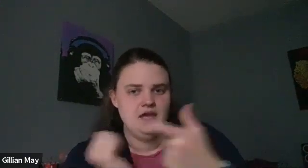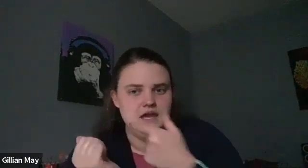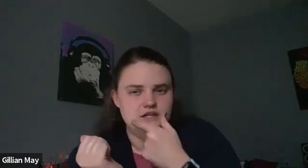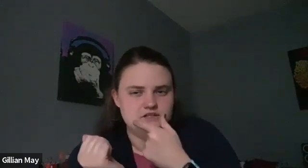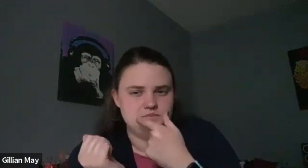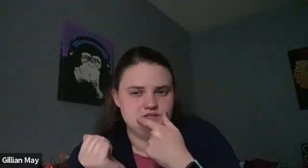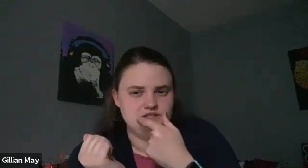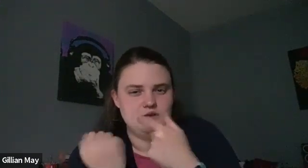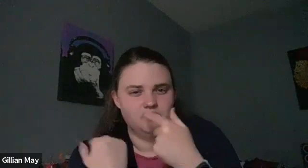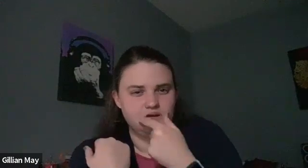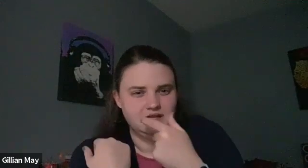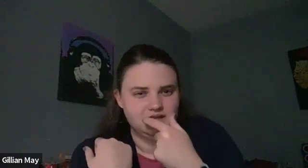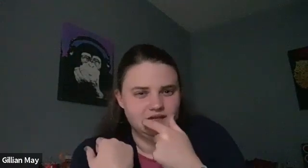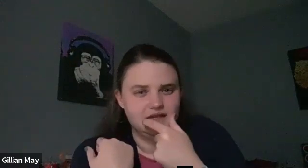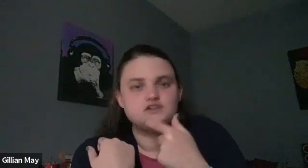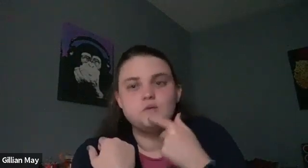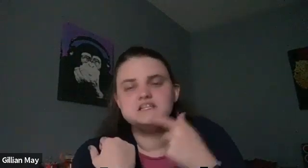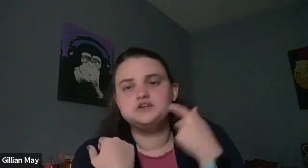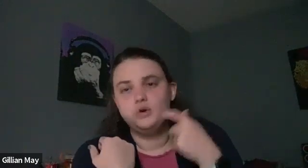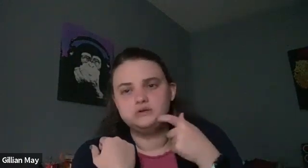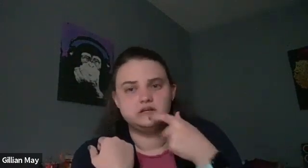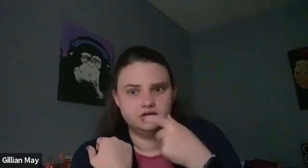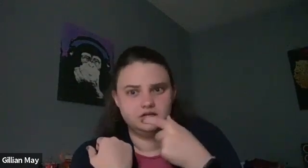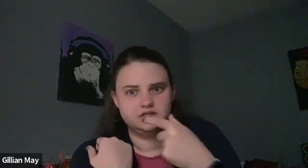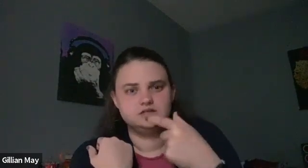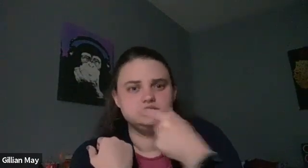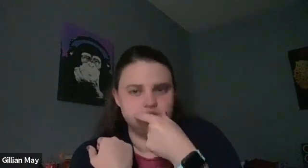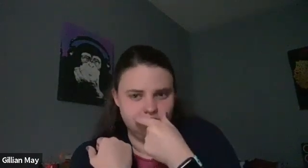And you just put it to your mouth, cookie. It's almost like you're holding a cookie.